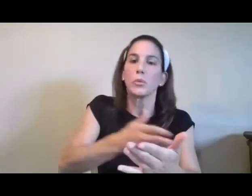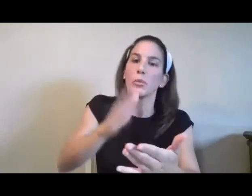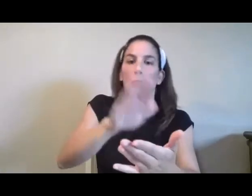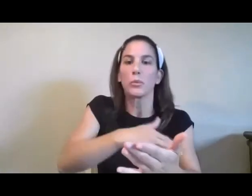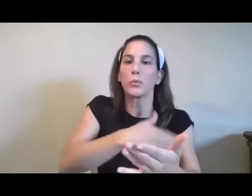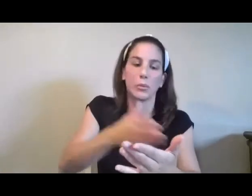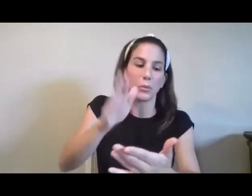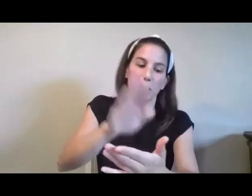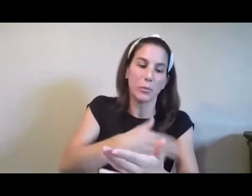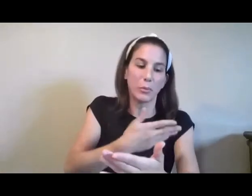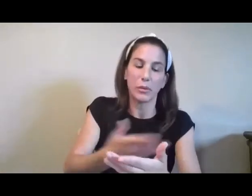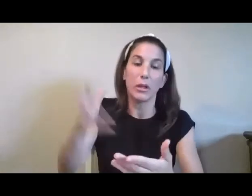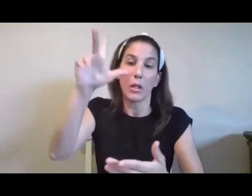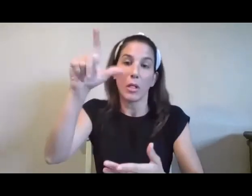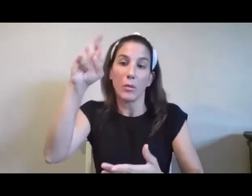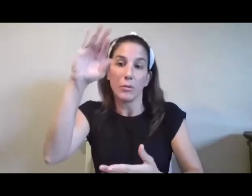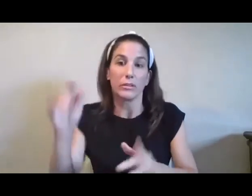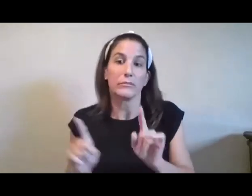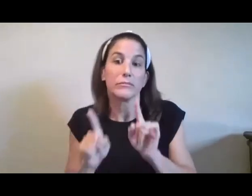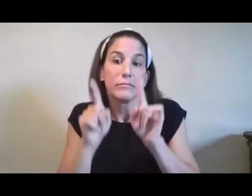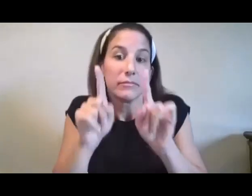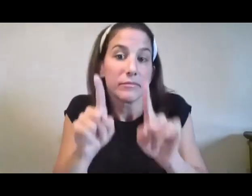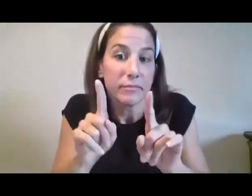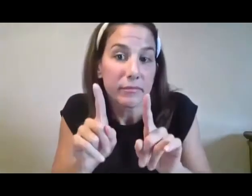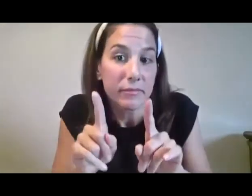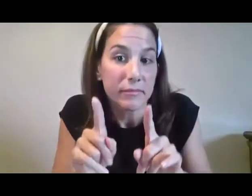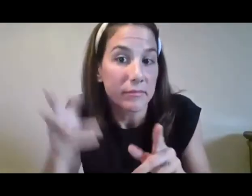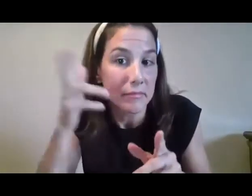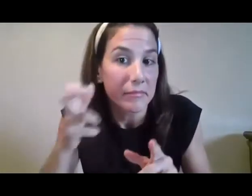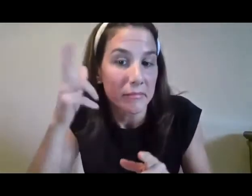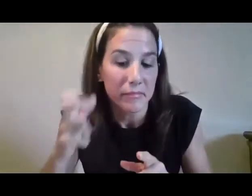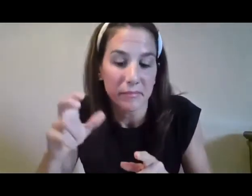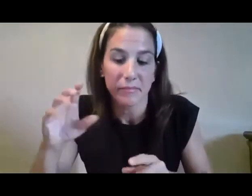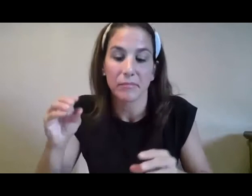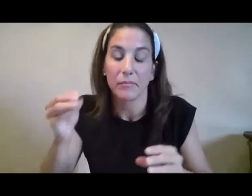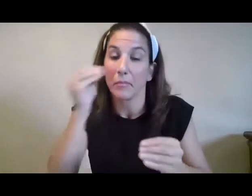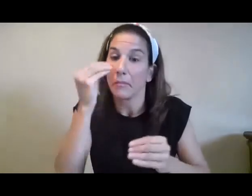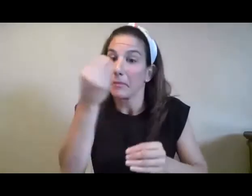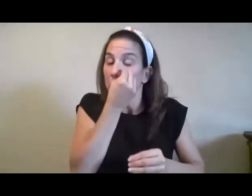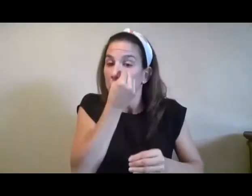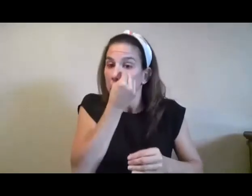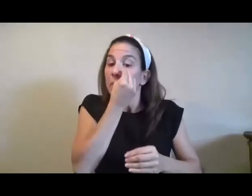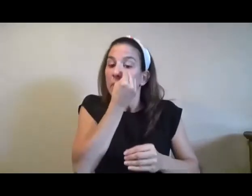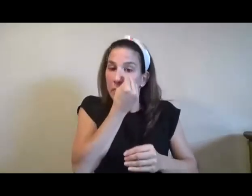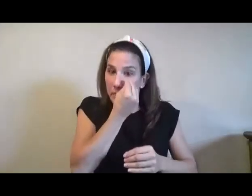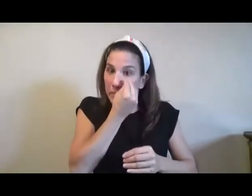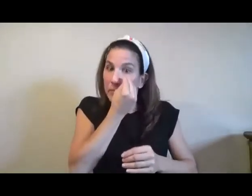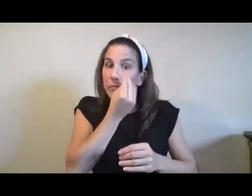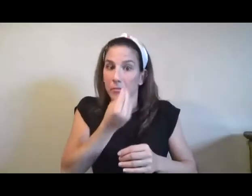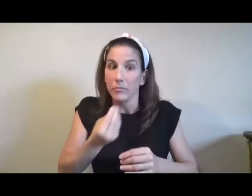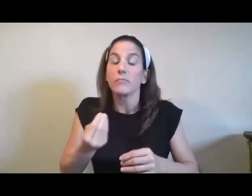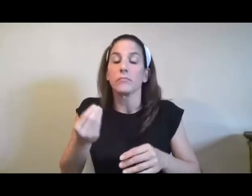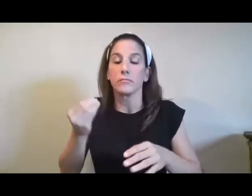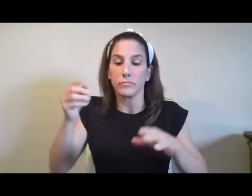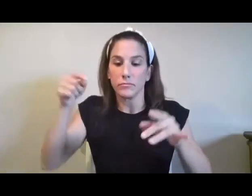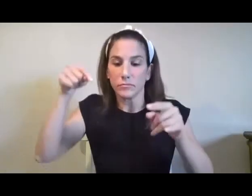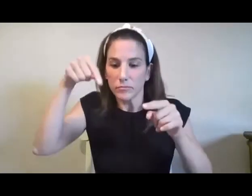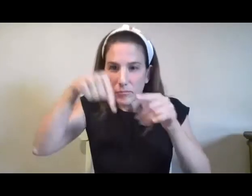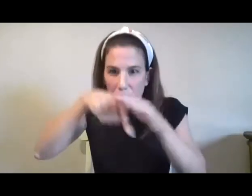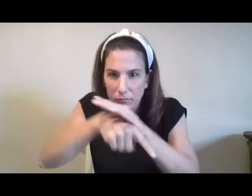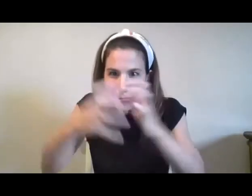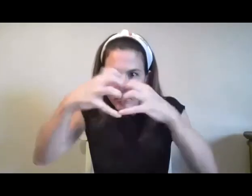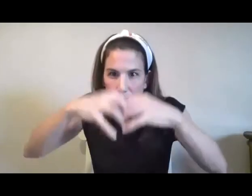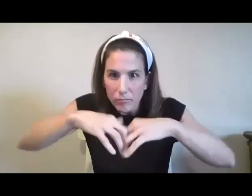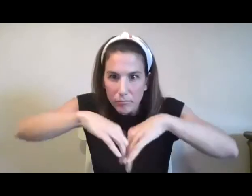Lucy leaned in to listen. The blooms dug their roots in the soil and explored their